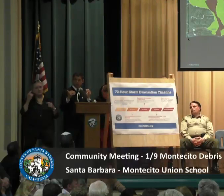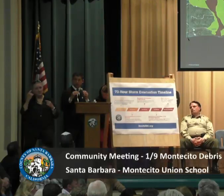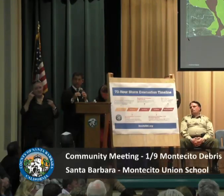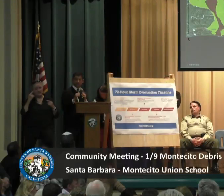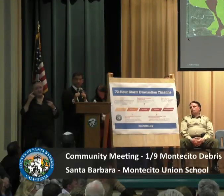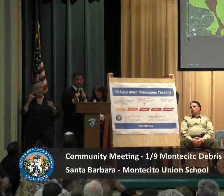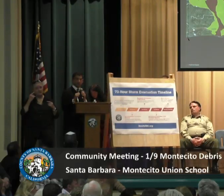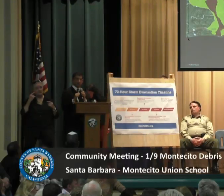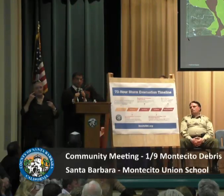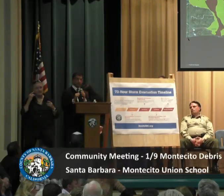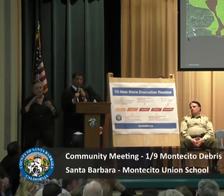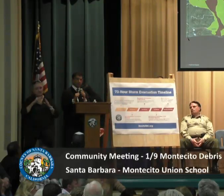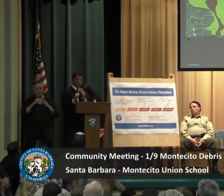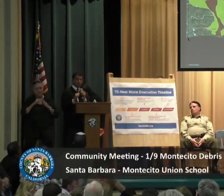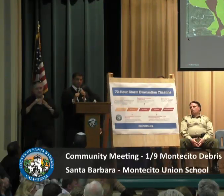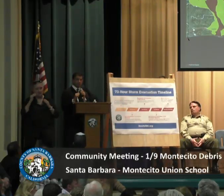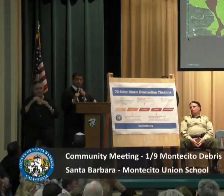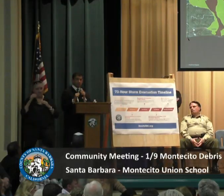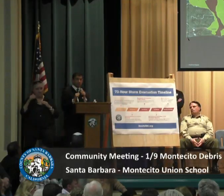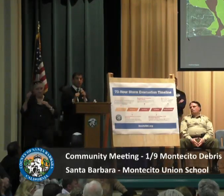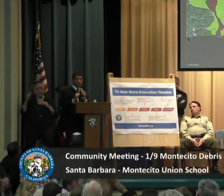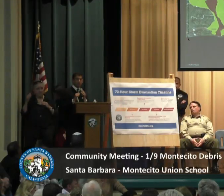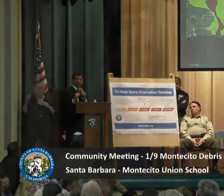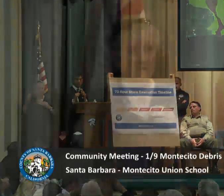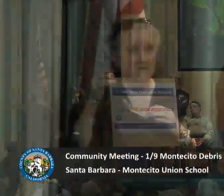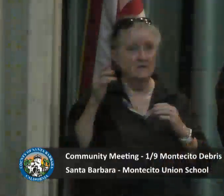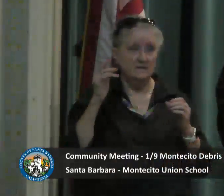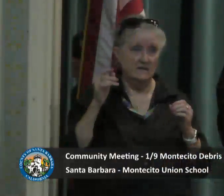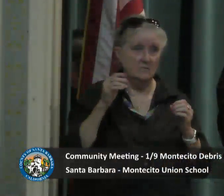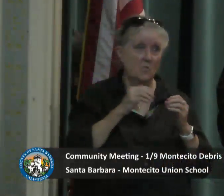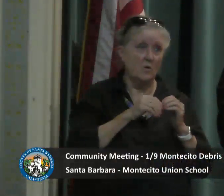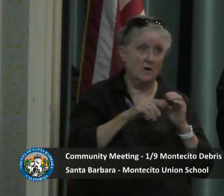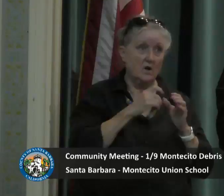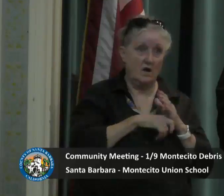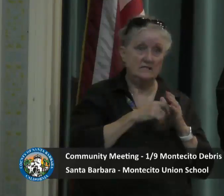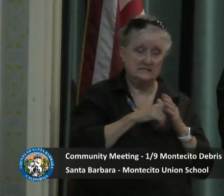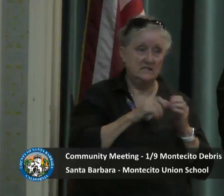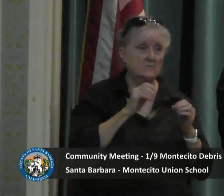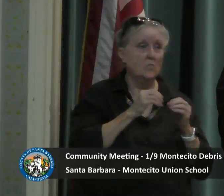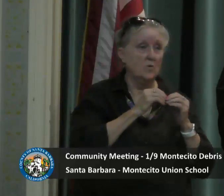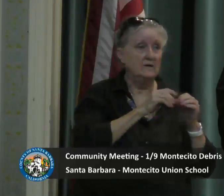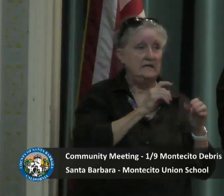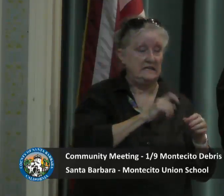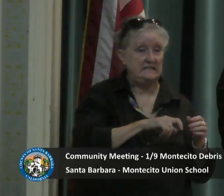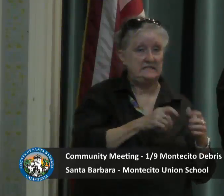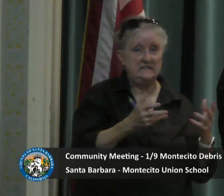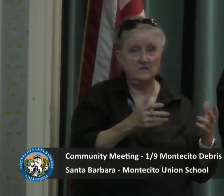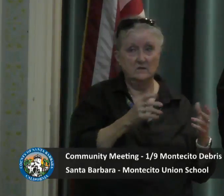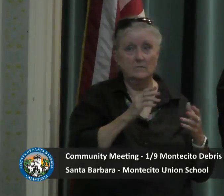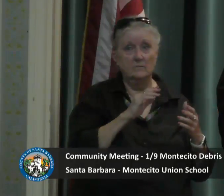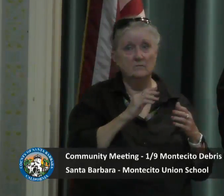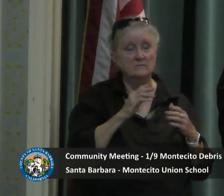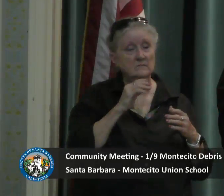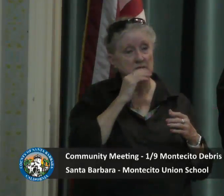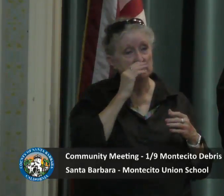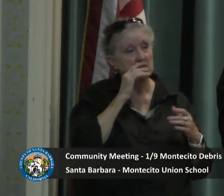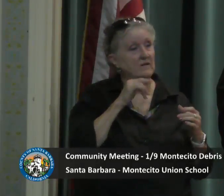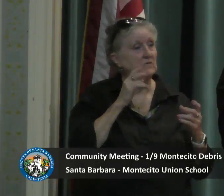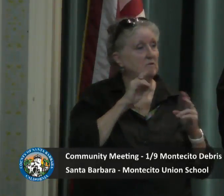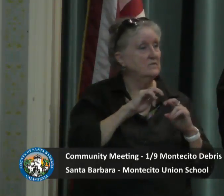about as a community going forward, because there's going to be ongoing needs here in Montecito, and we've got to figure out